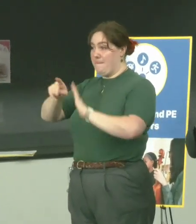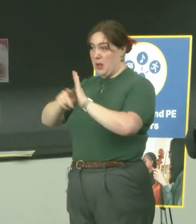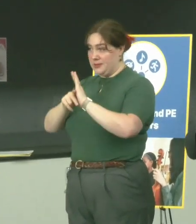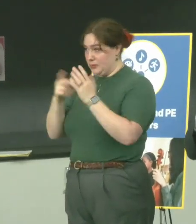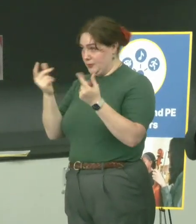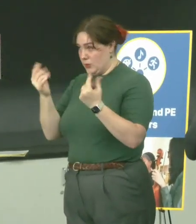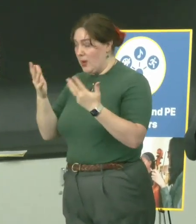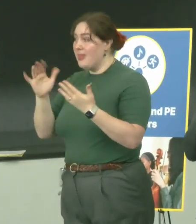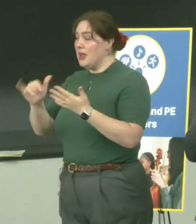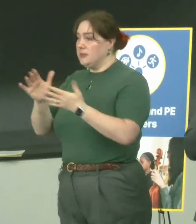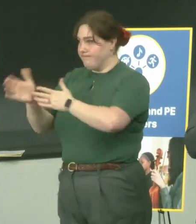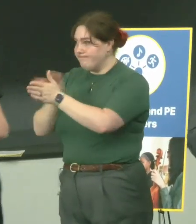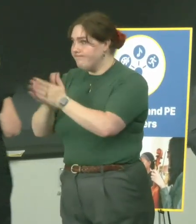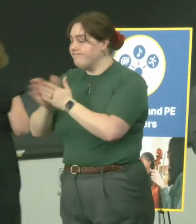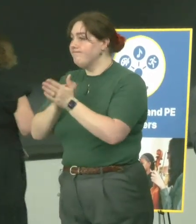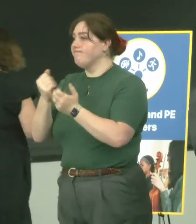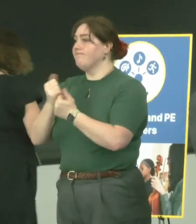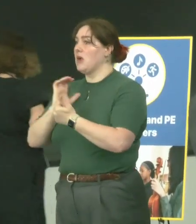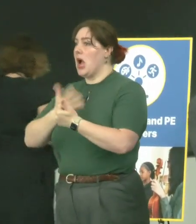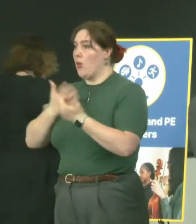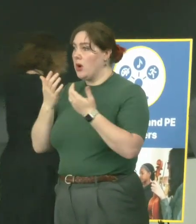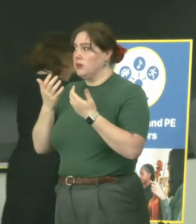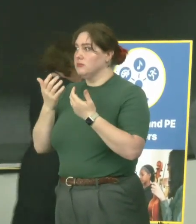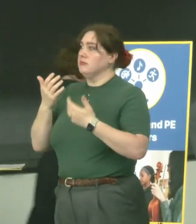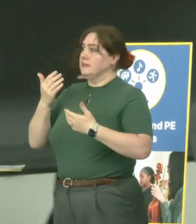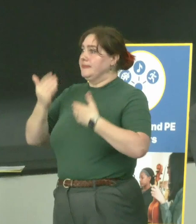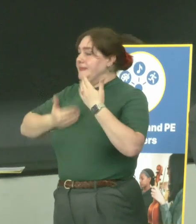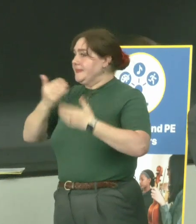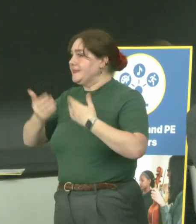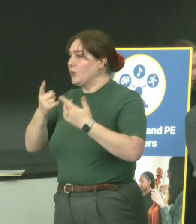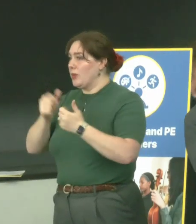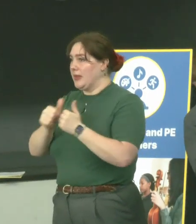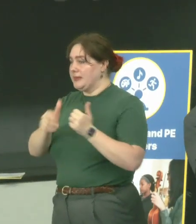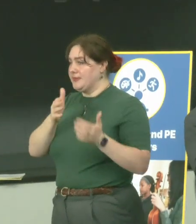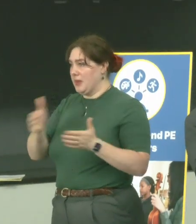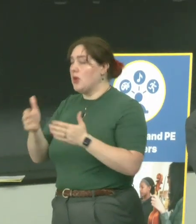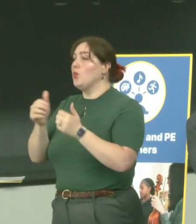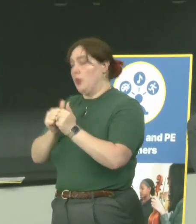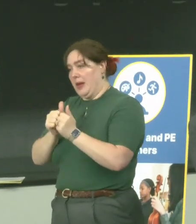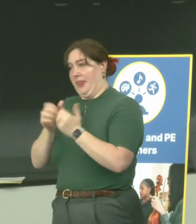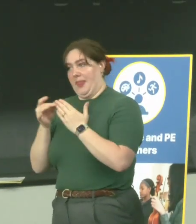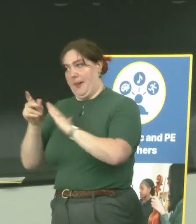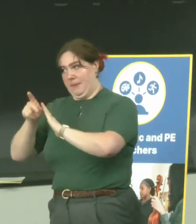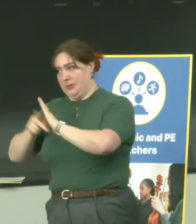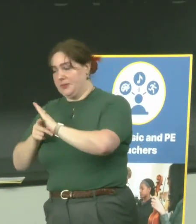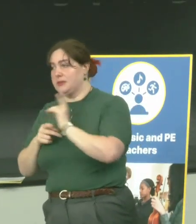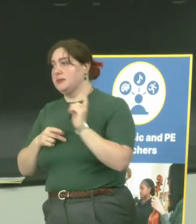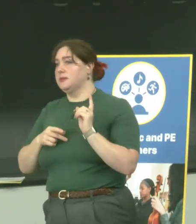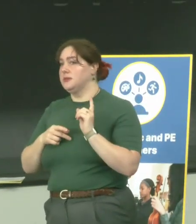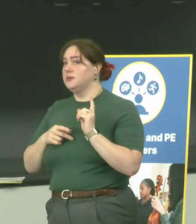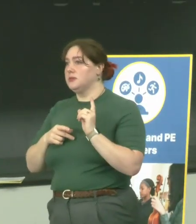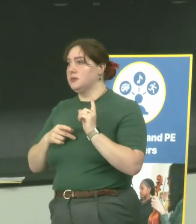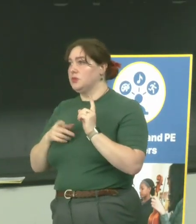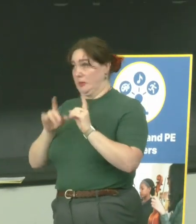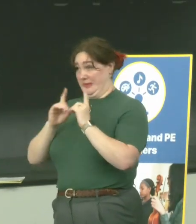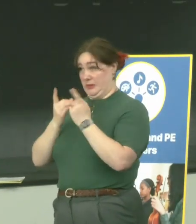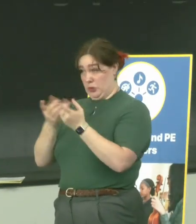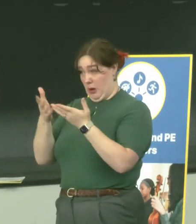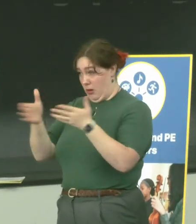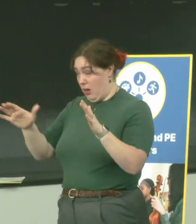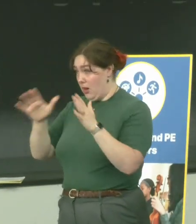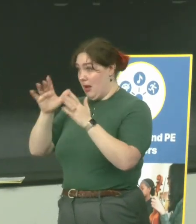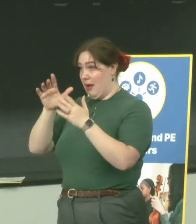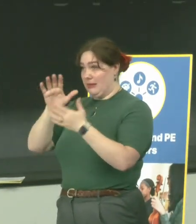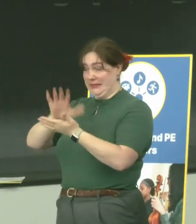our operational effort as we develop this plan, along with the guiding principles. How are we supporting district-wide academic